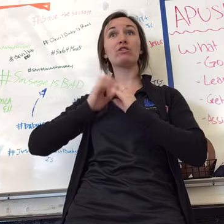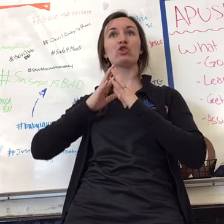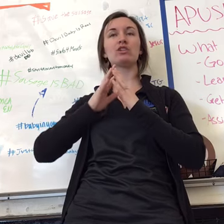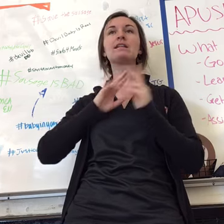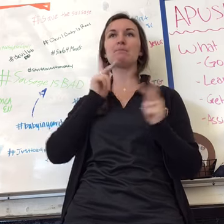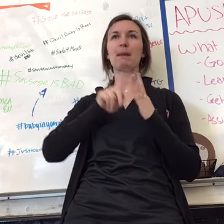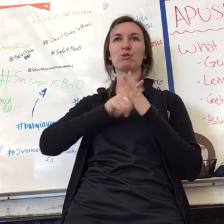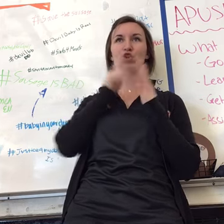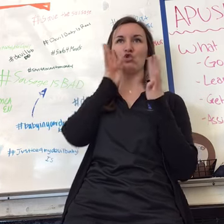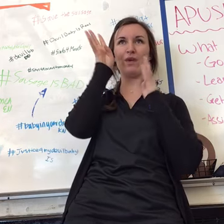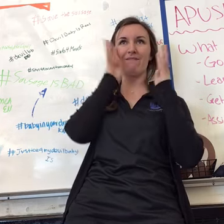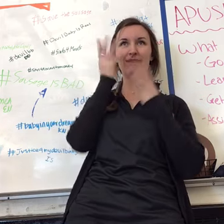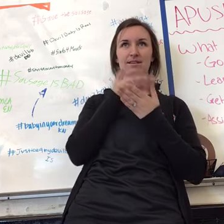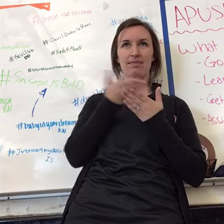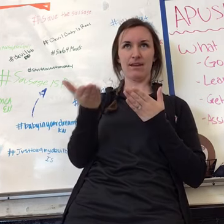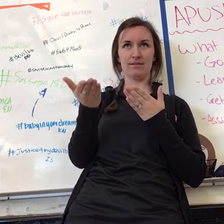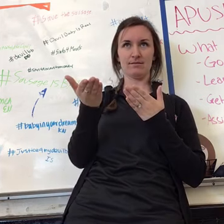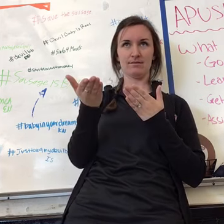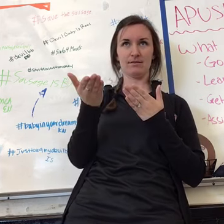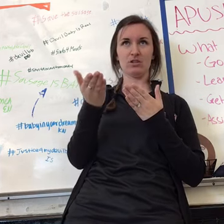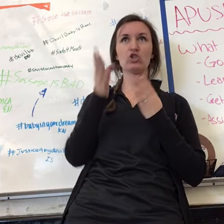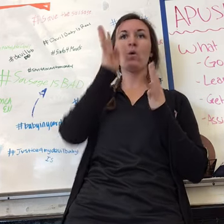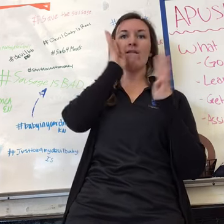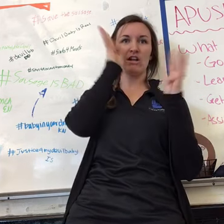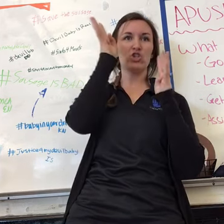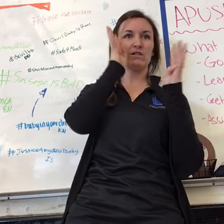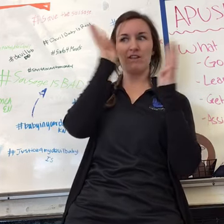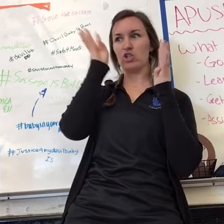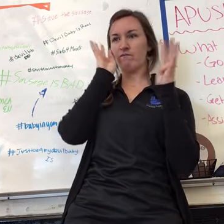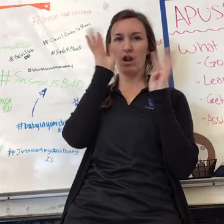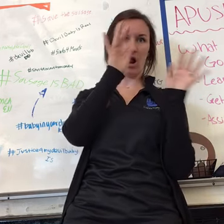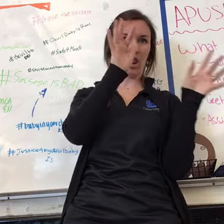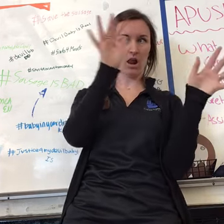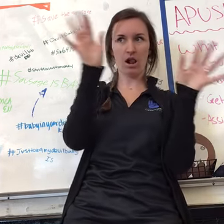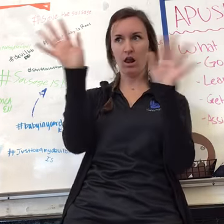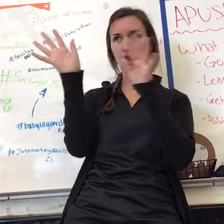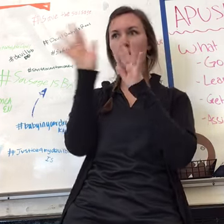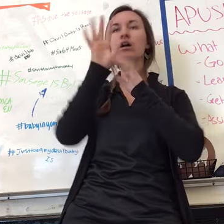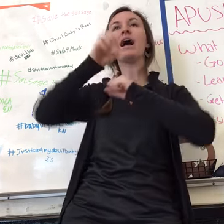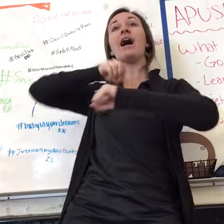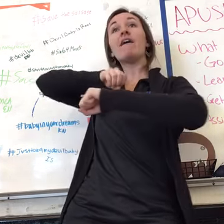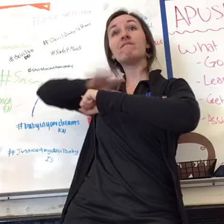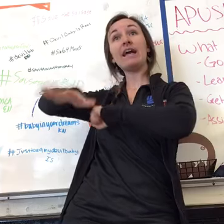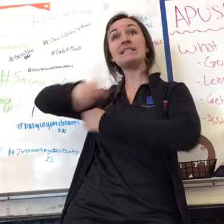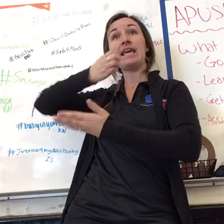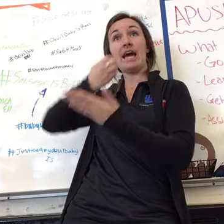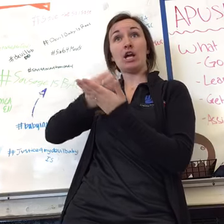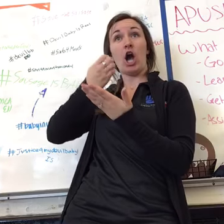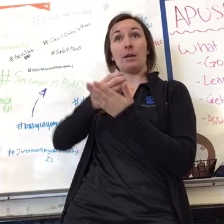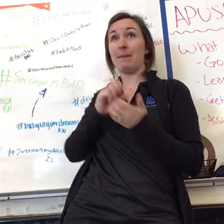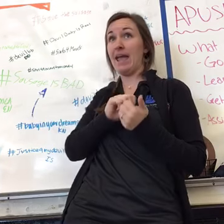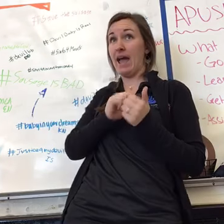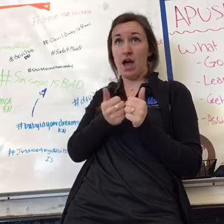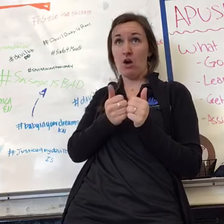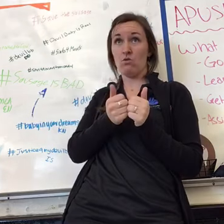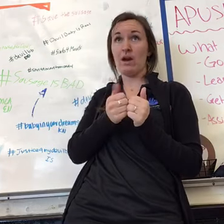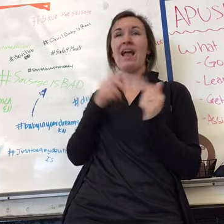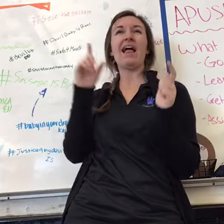revolution, inventions, and then affecting the economy. The major effects, America becomes a